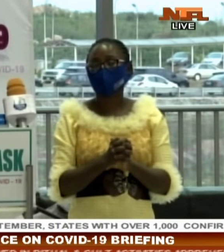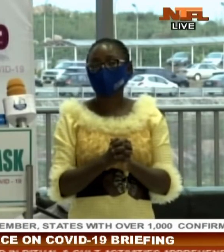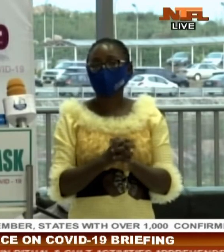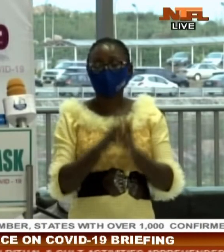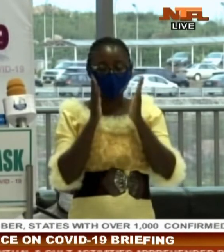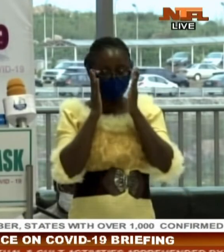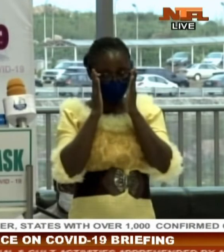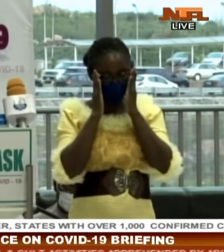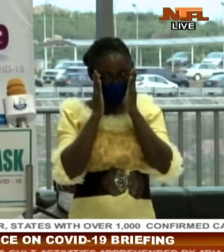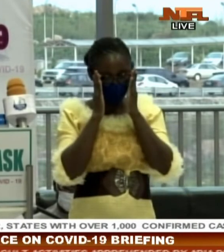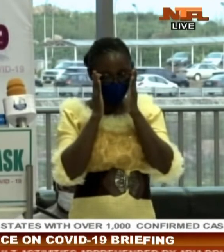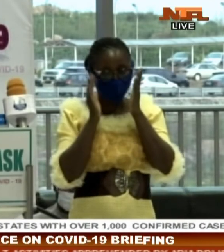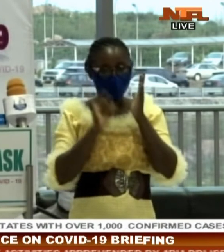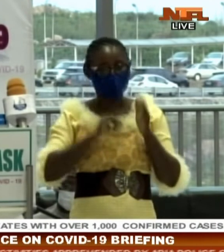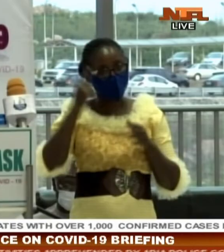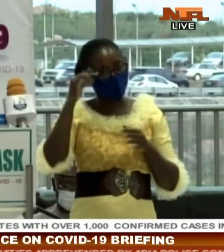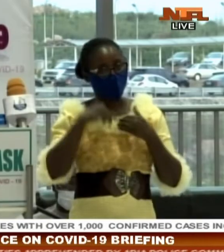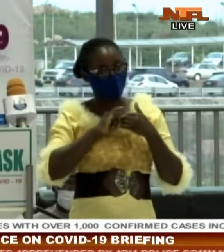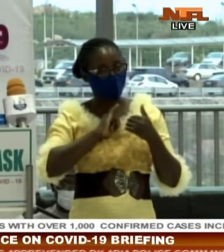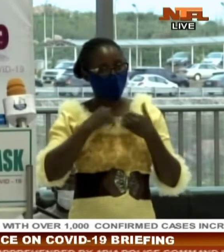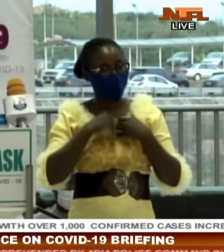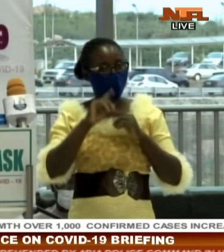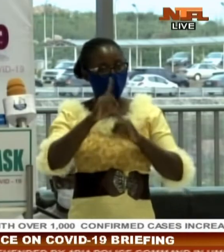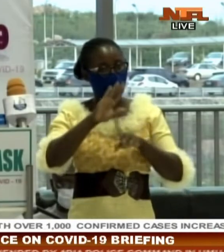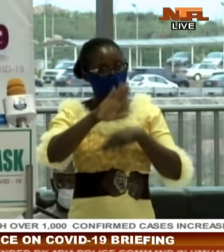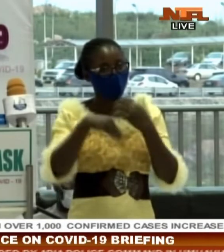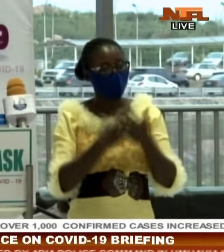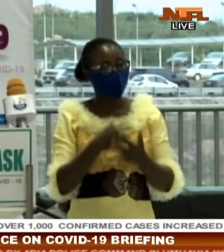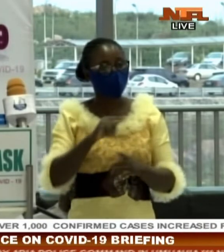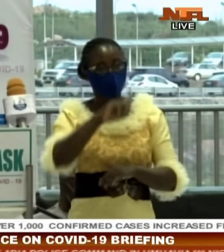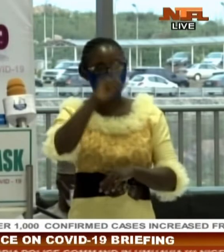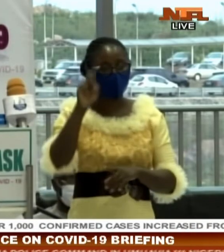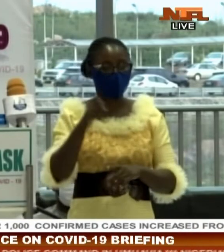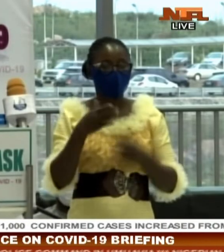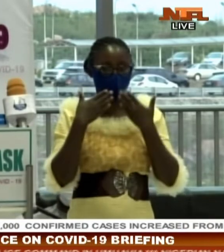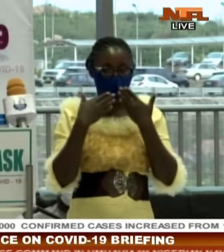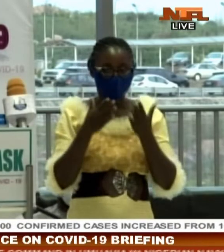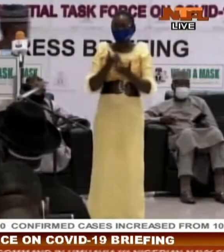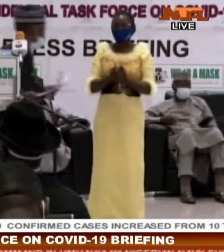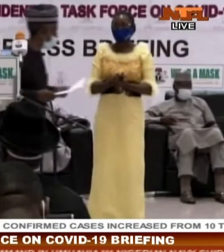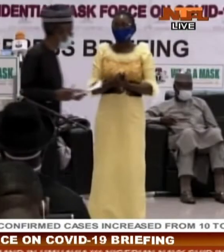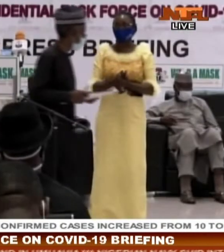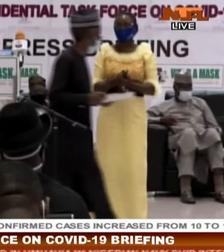I think I've answered all the questions. Thank you.